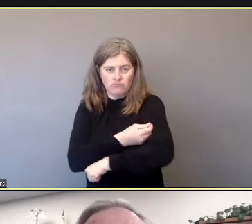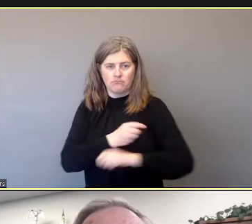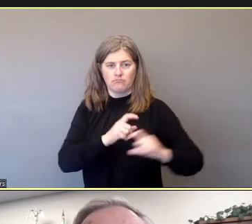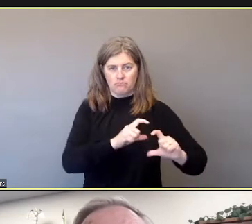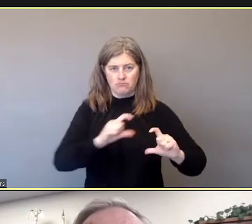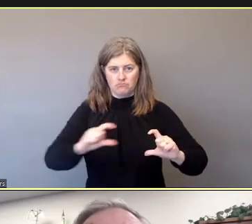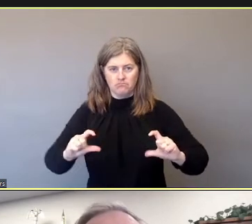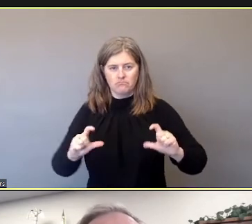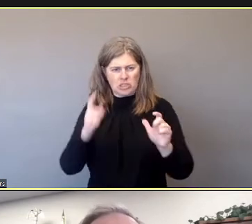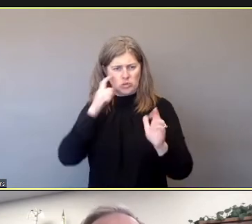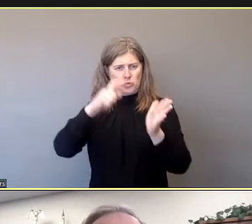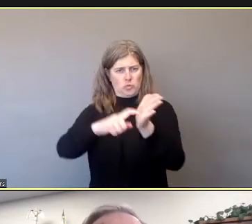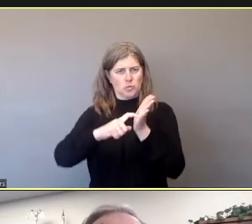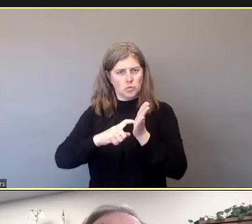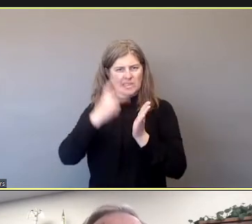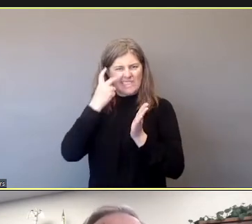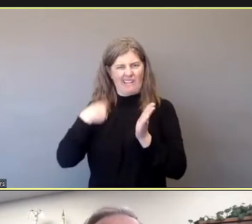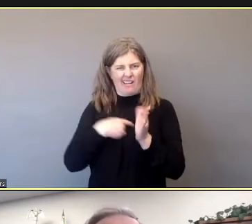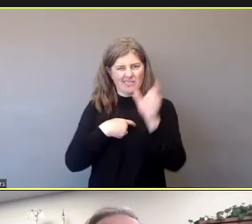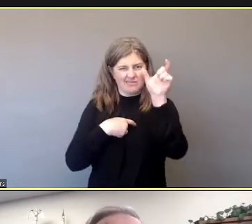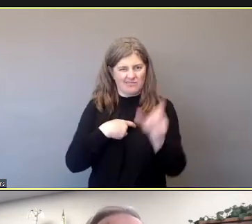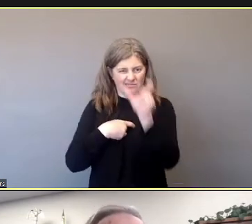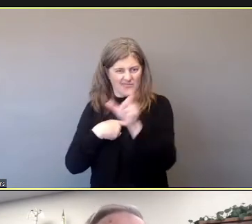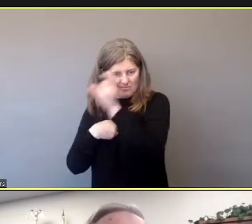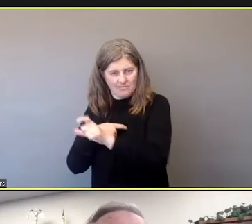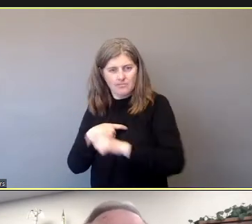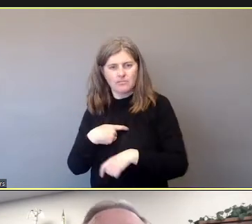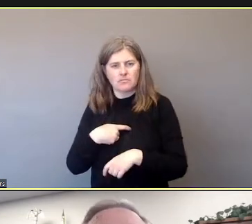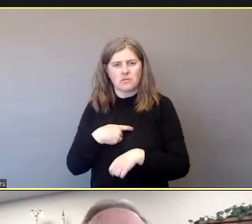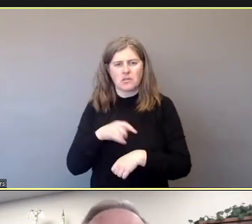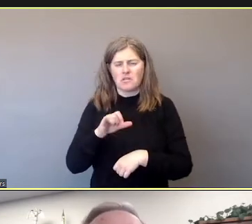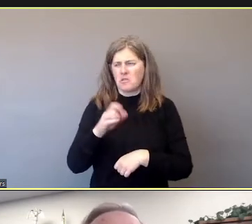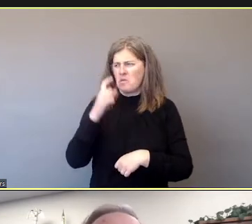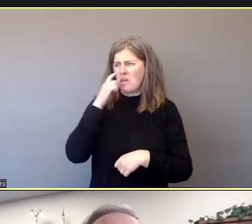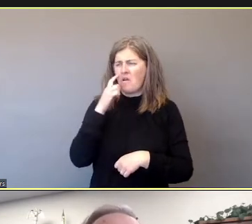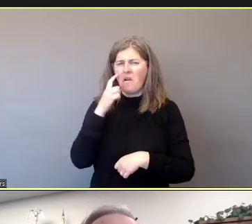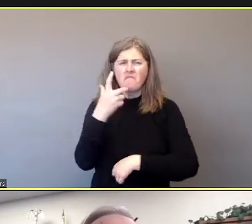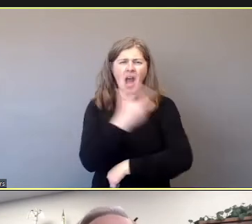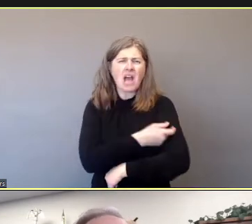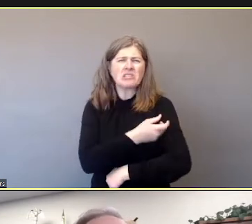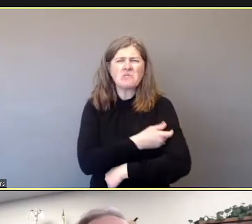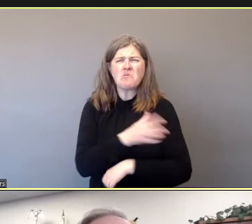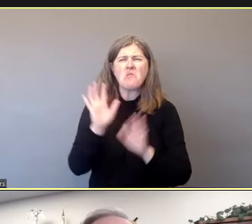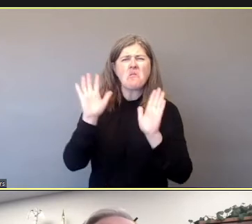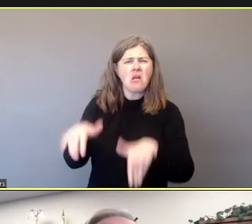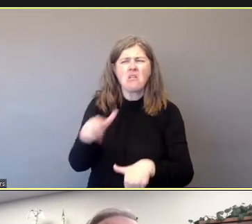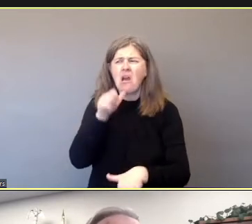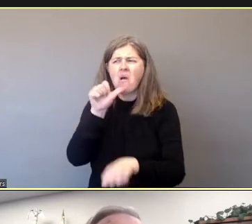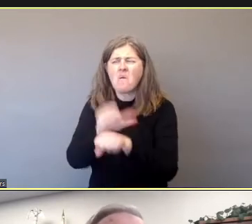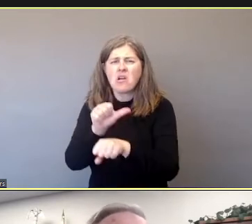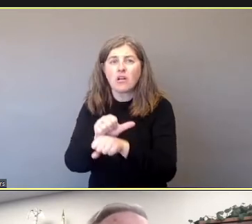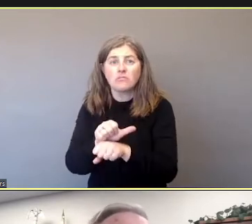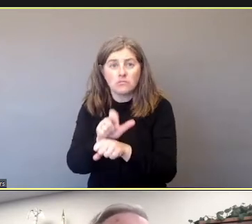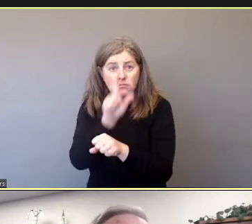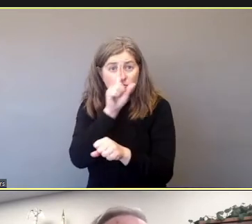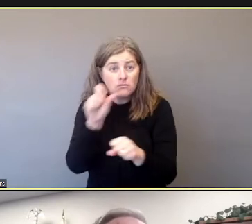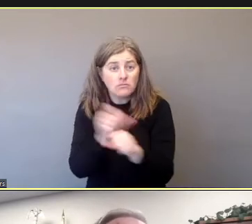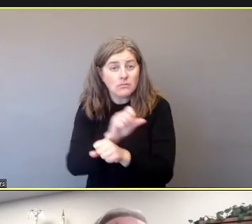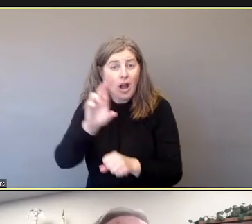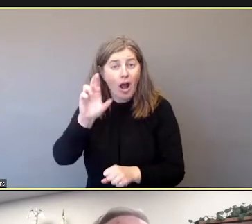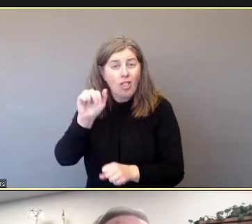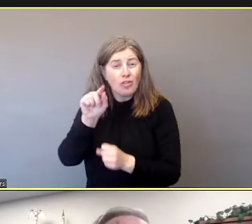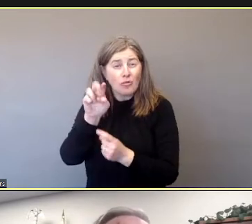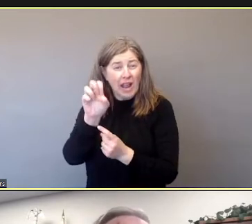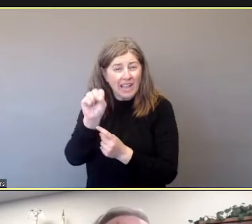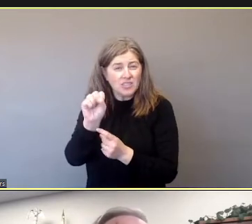thing this shows us, like at first you might think vaccines don't work, but actually the rates, we'll